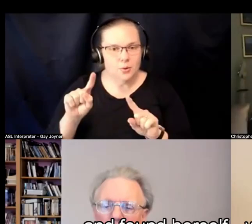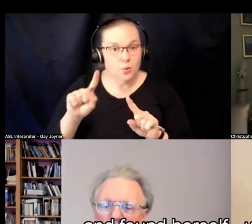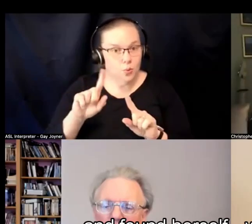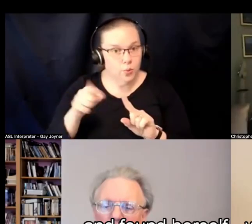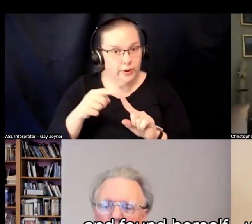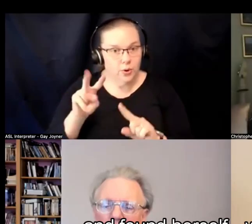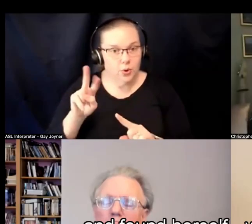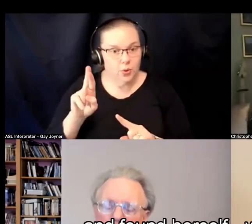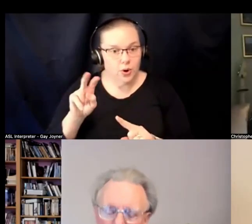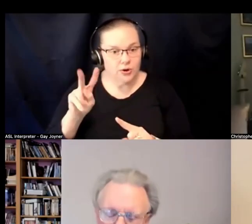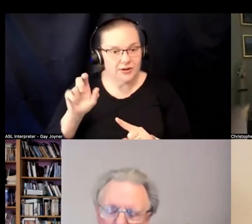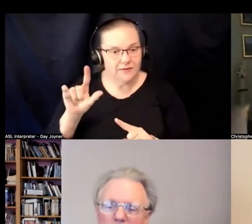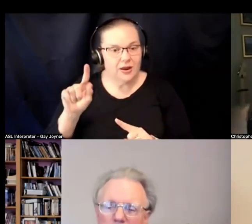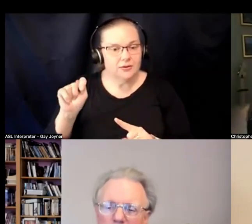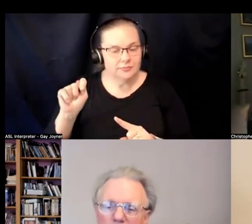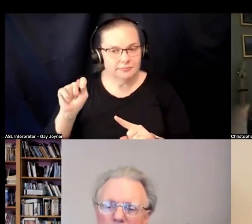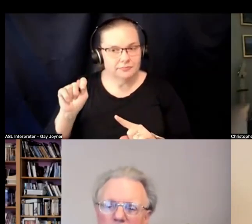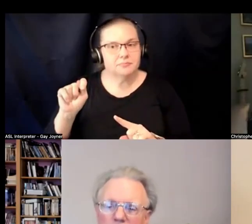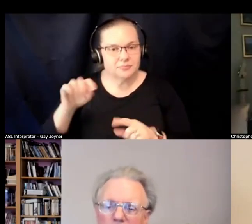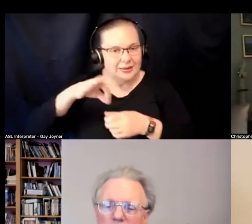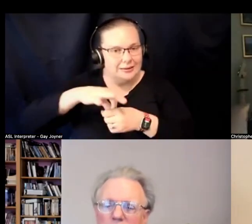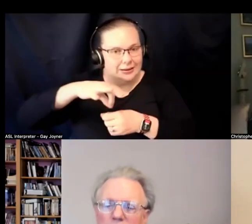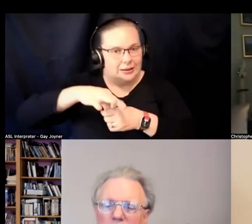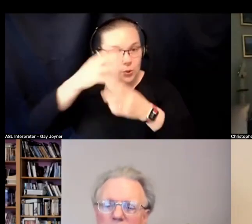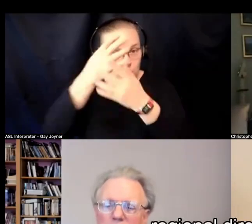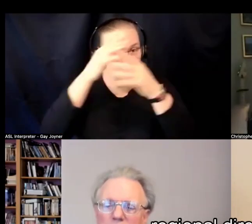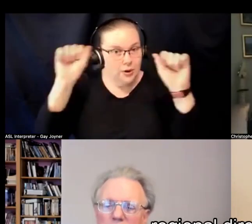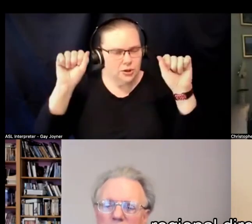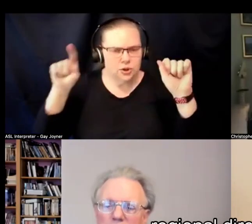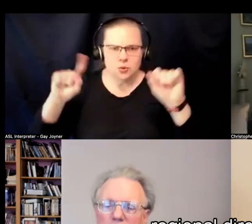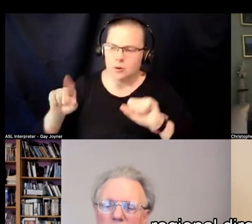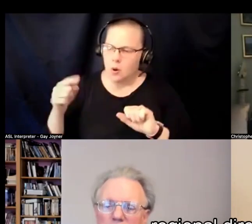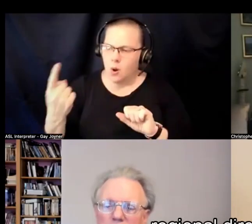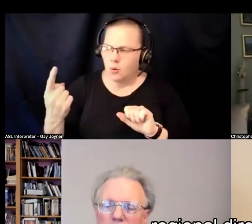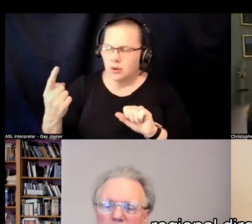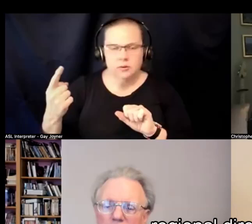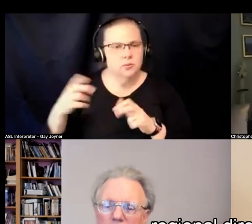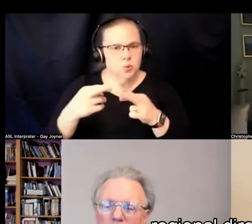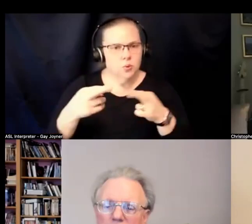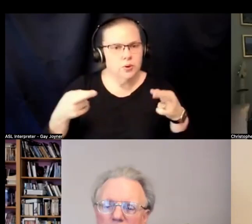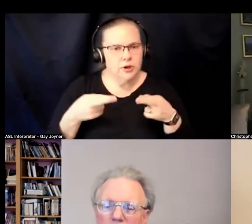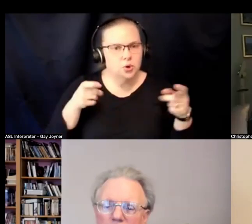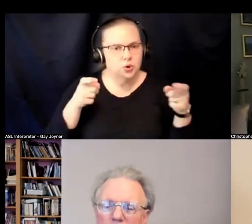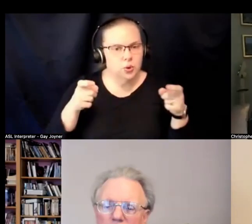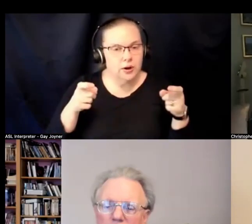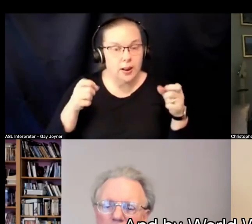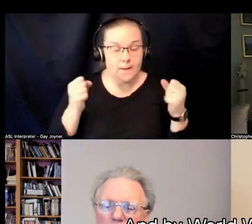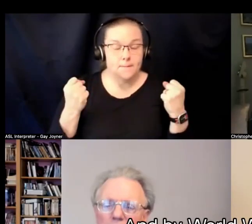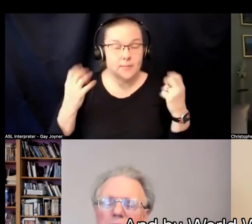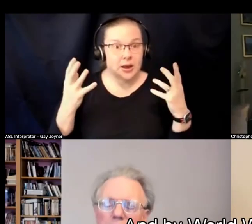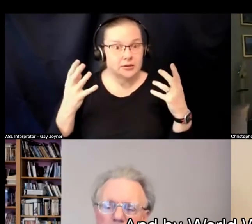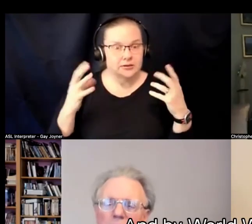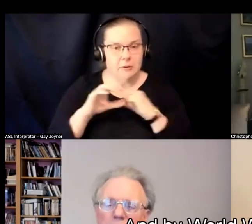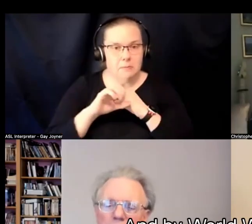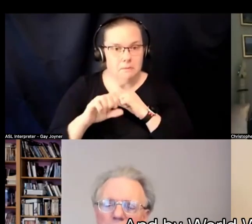in 1932, found herself the only woman regional director of massive New Deal programs. And by